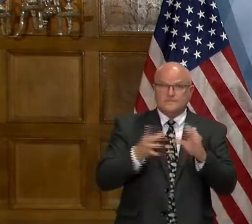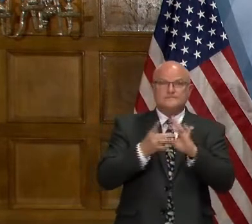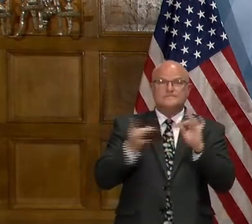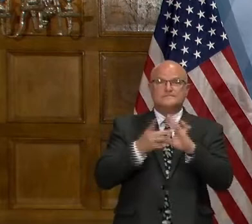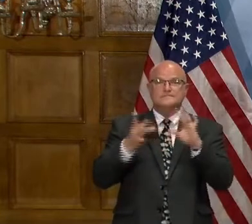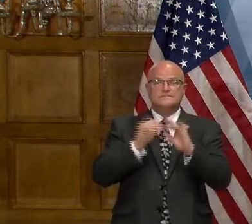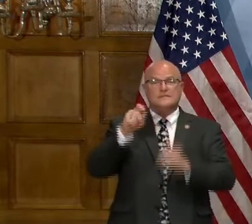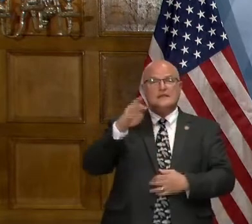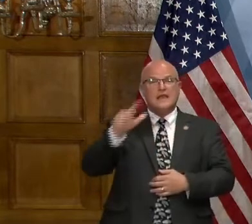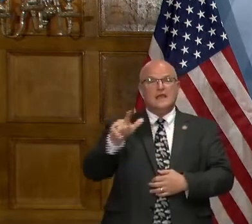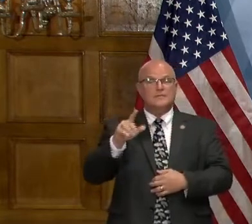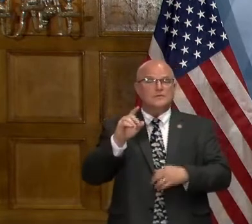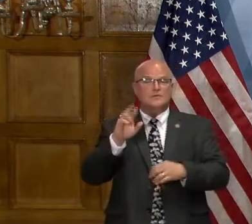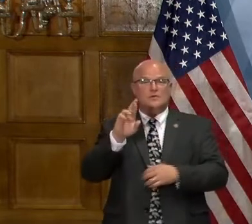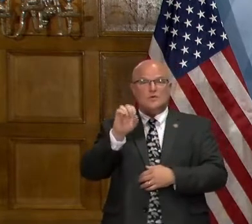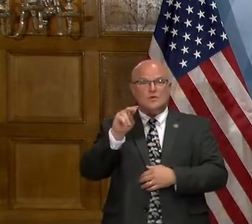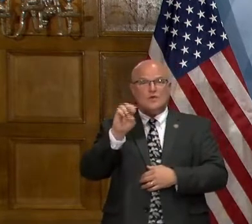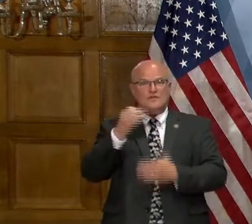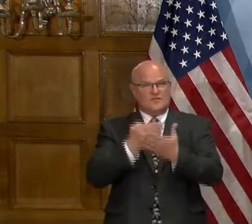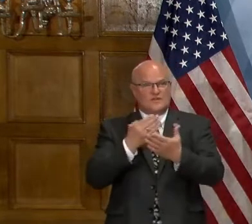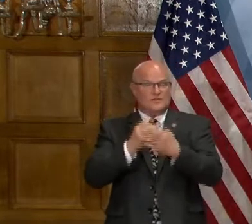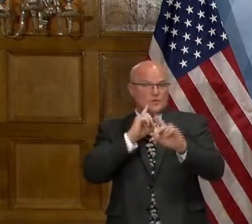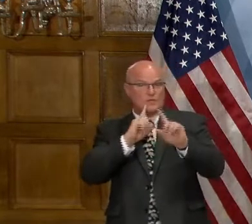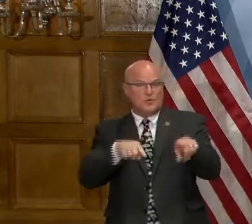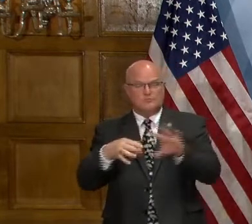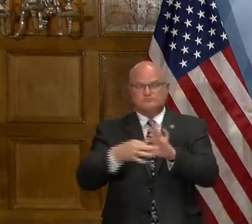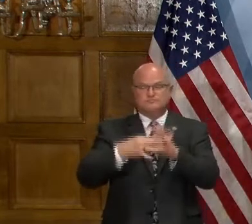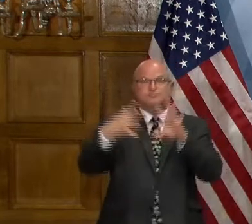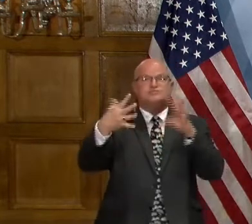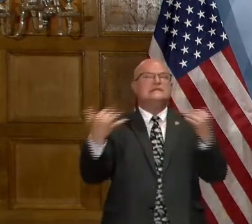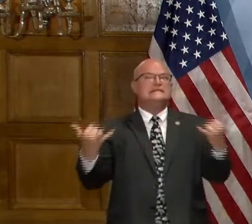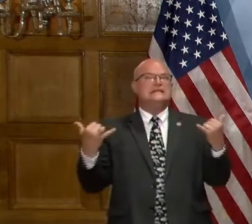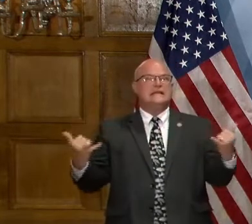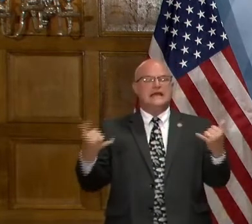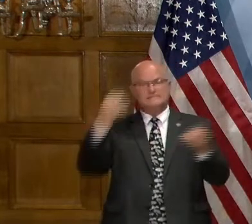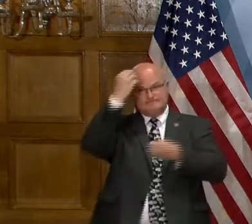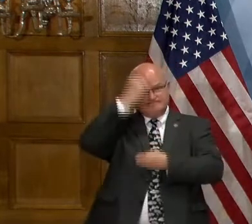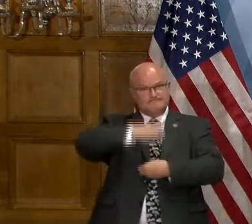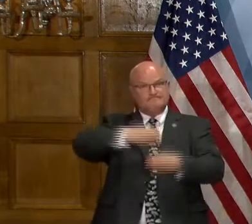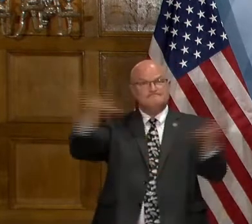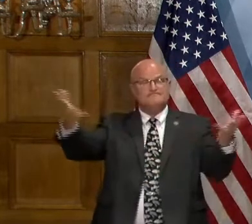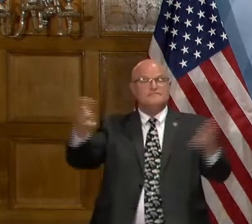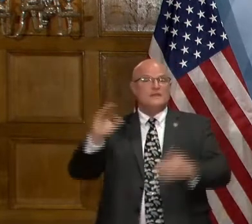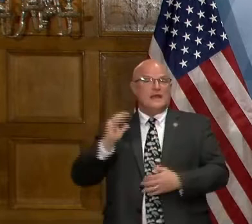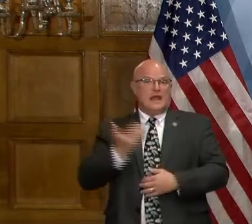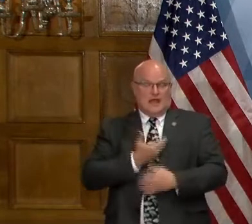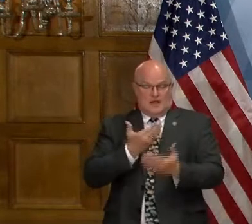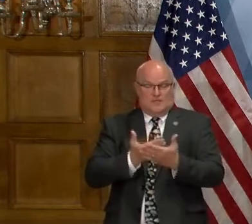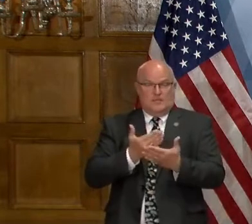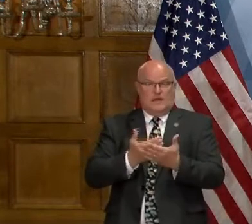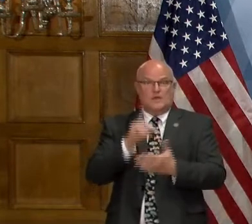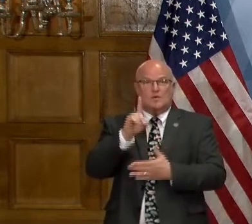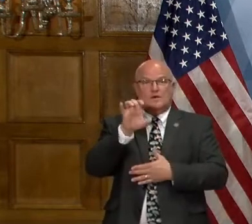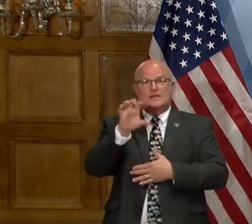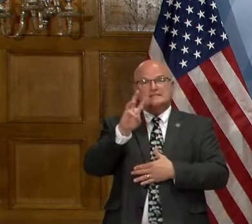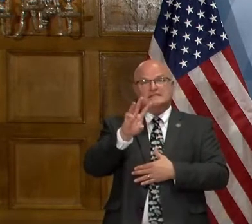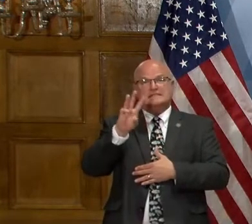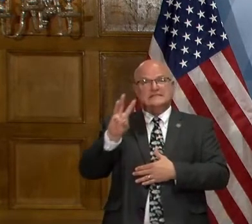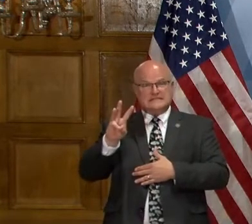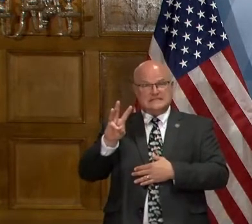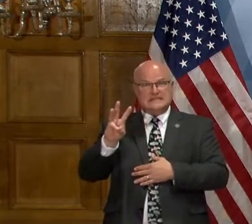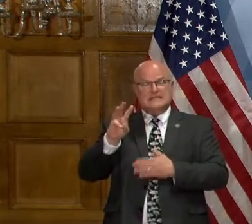April revenue report that's released today that shows that our revenue is